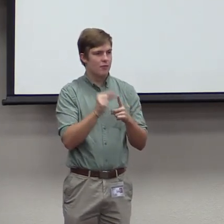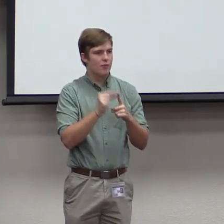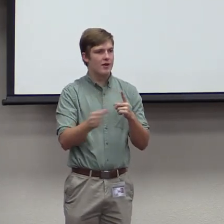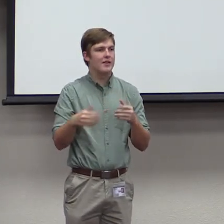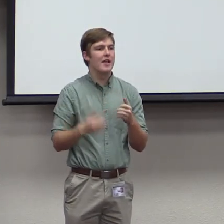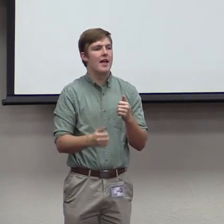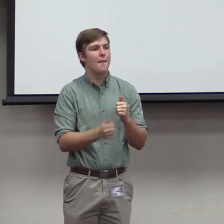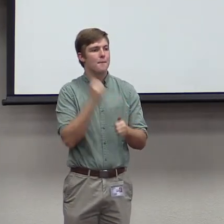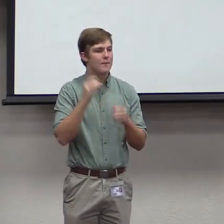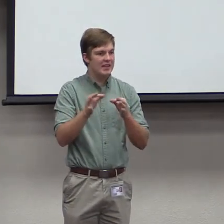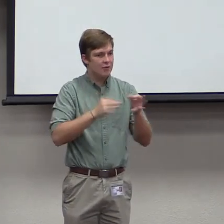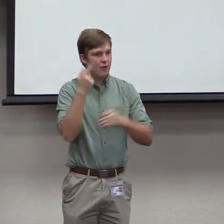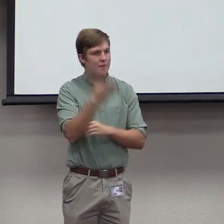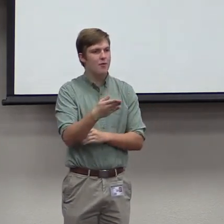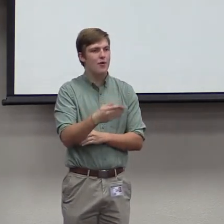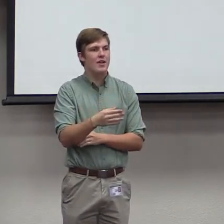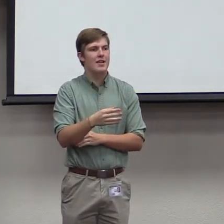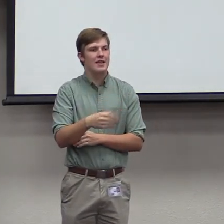stank, stunk.